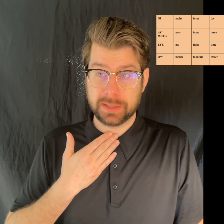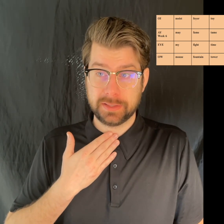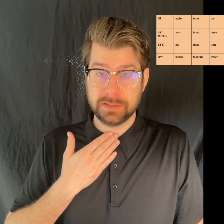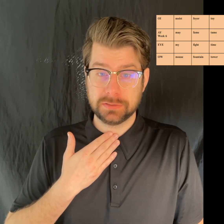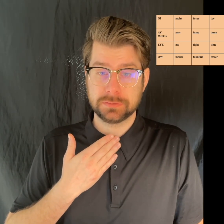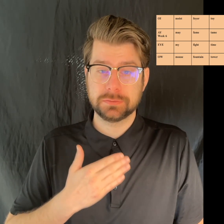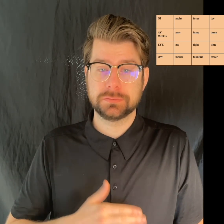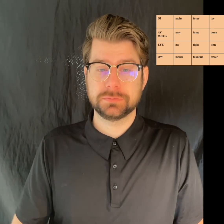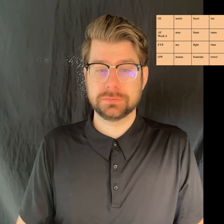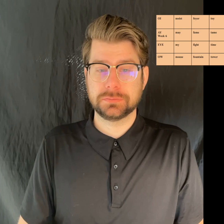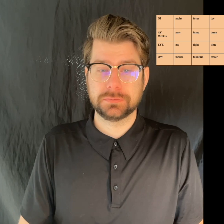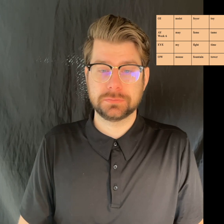sigh,